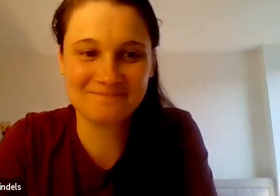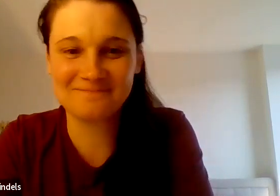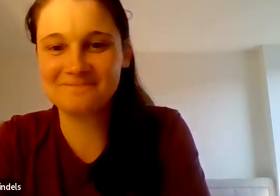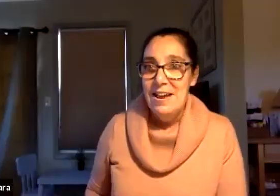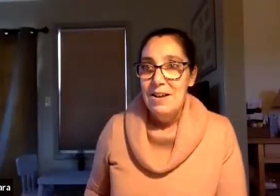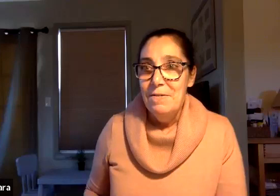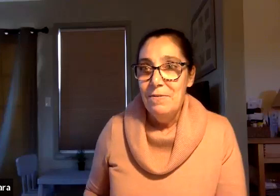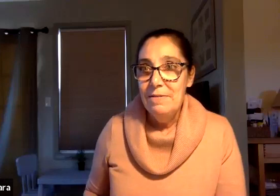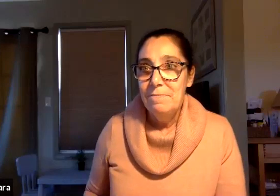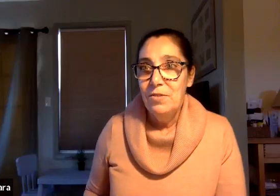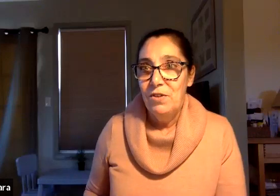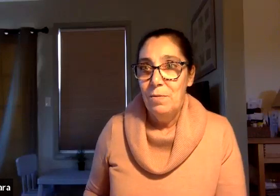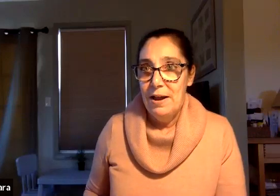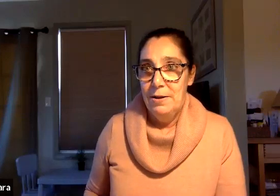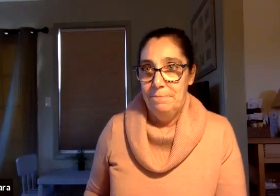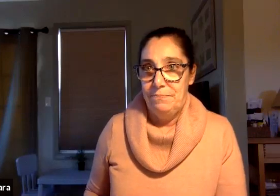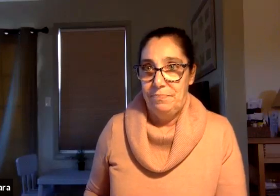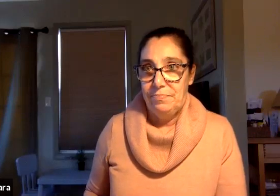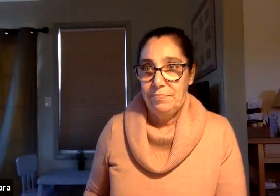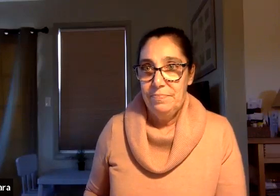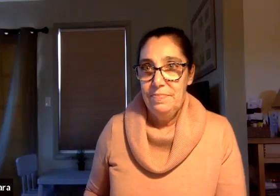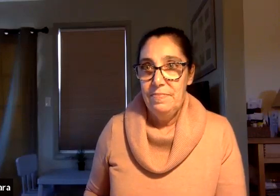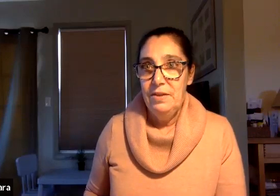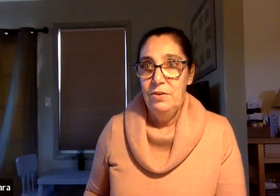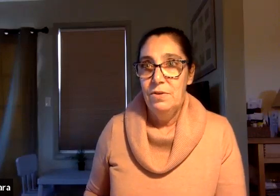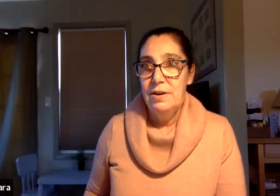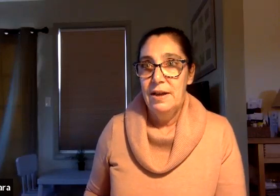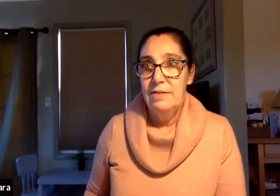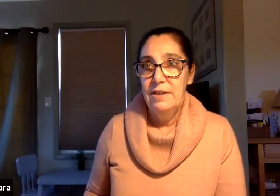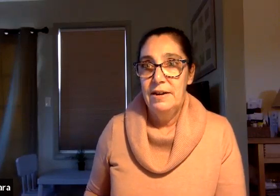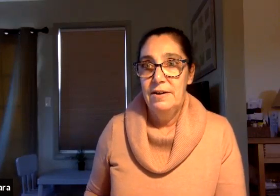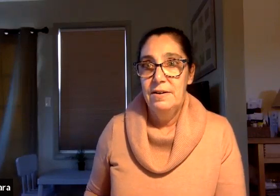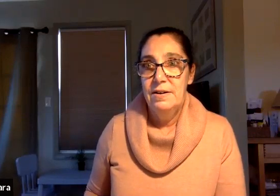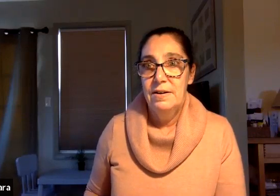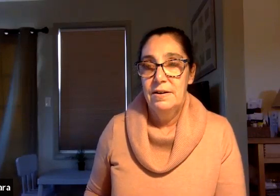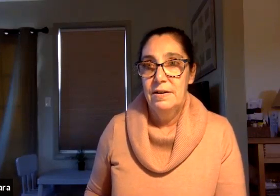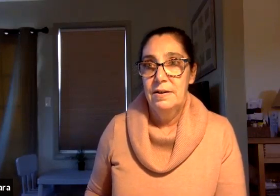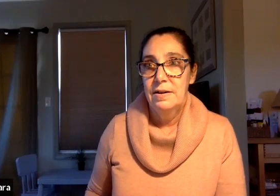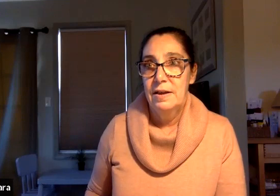Okay, wait. We have to go back to our gallery here.